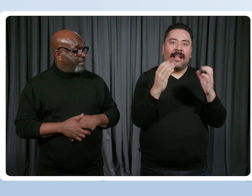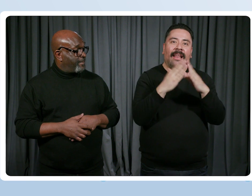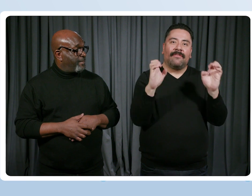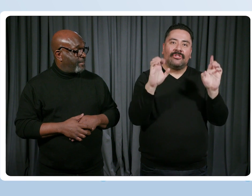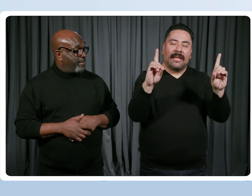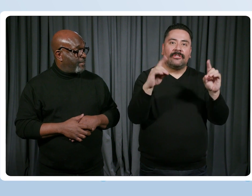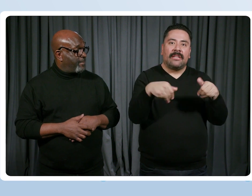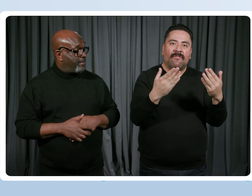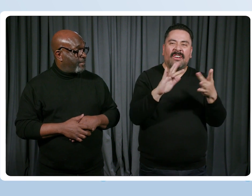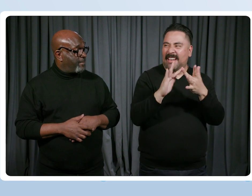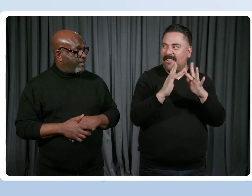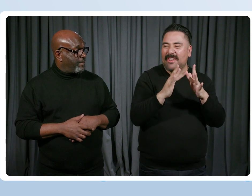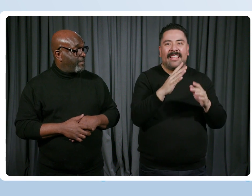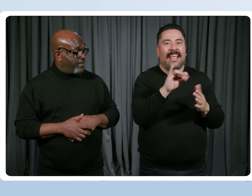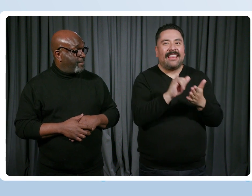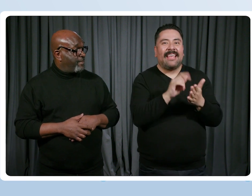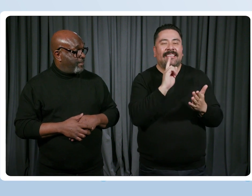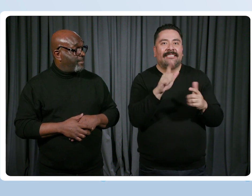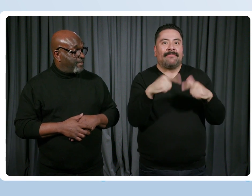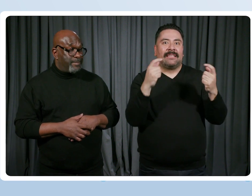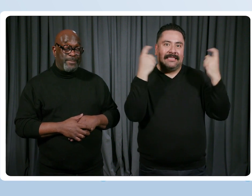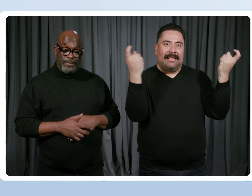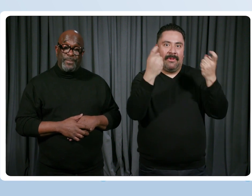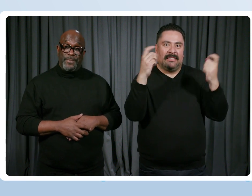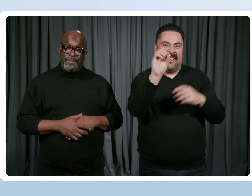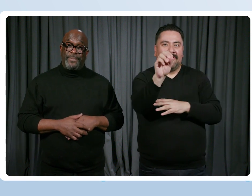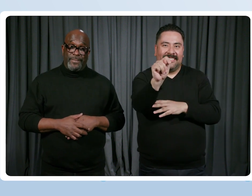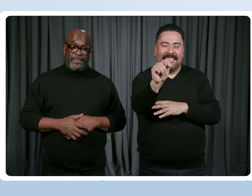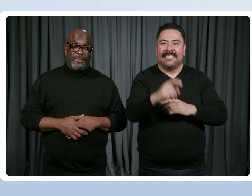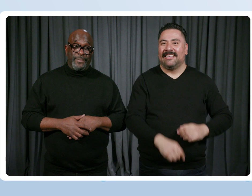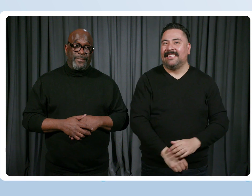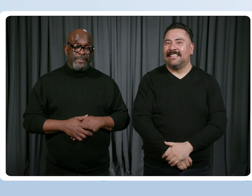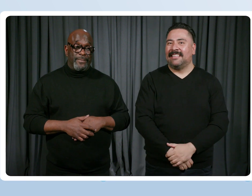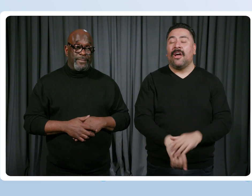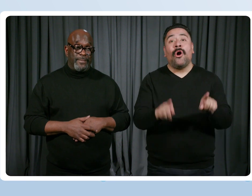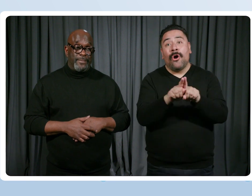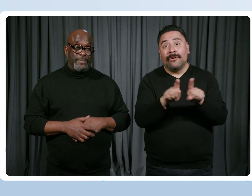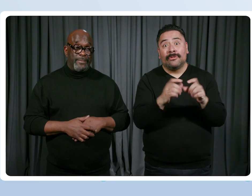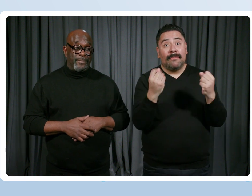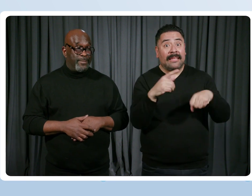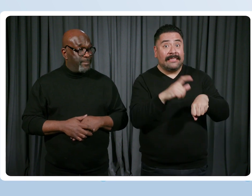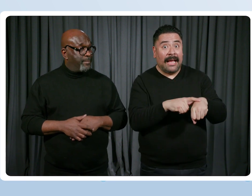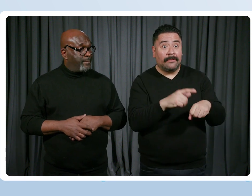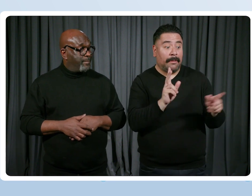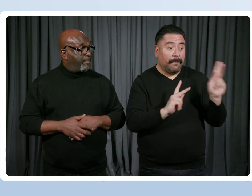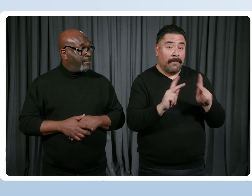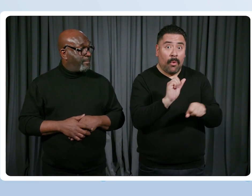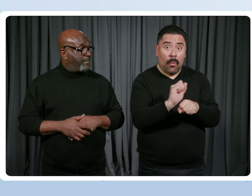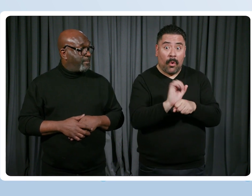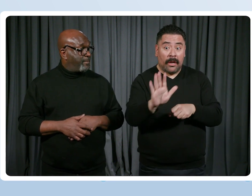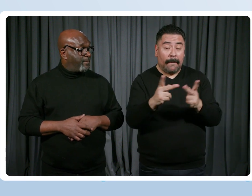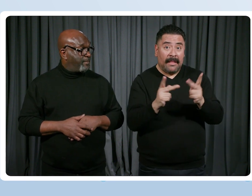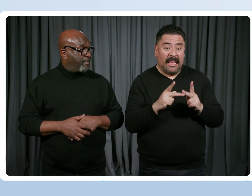offerings and networking and things like that. And that's really a big celebration of occupational therapy. We also, a lot of times at people's